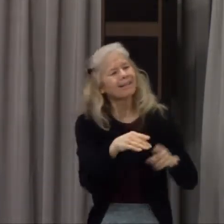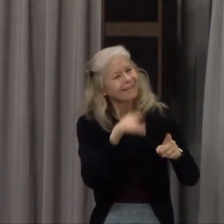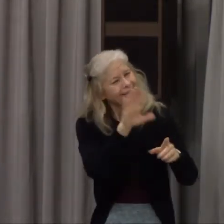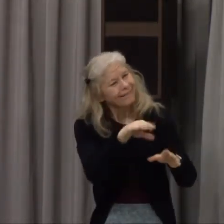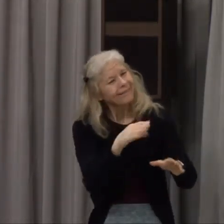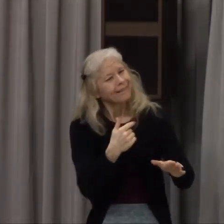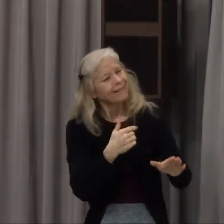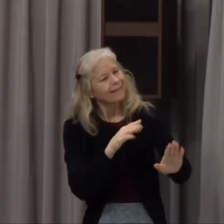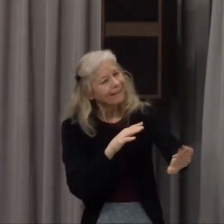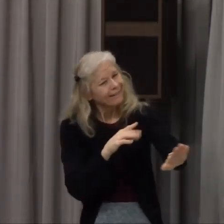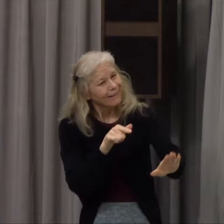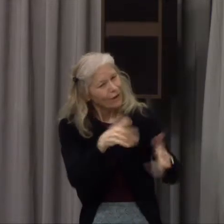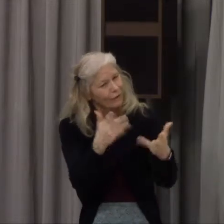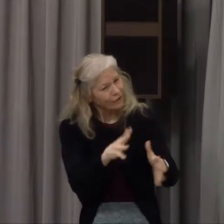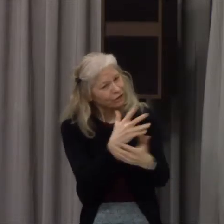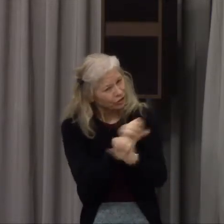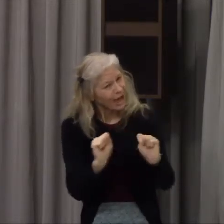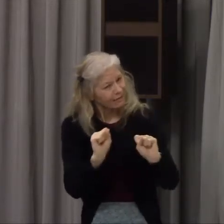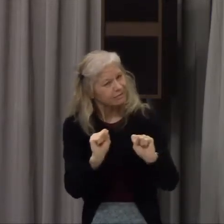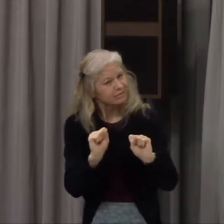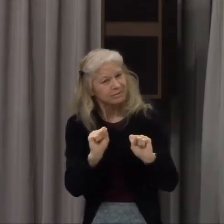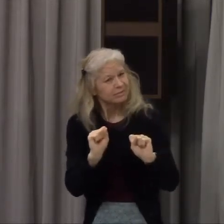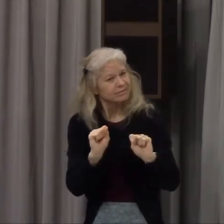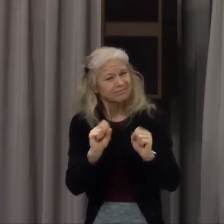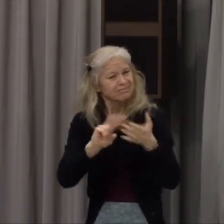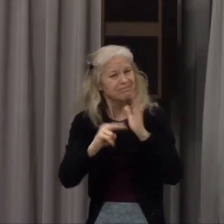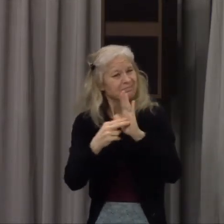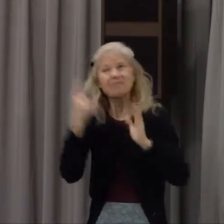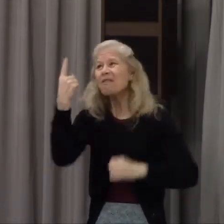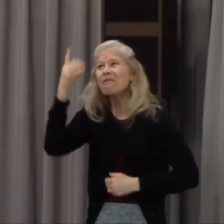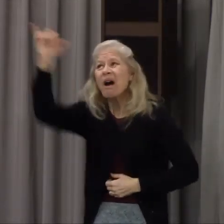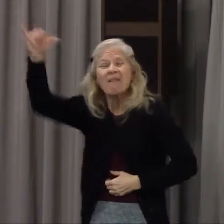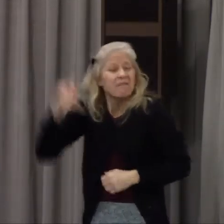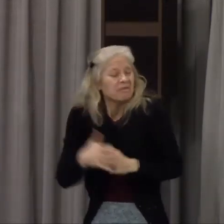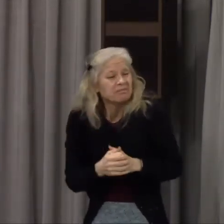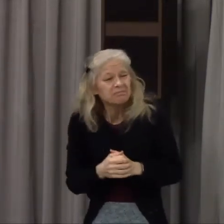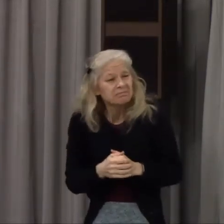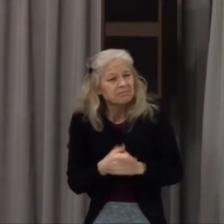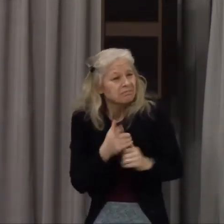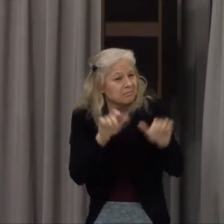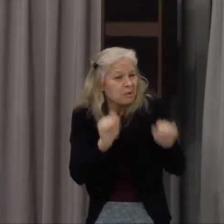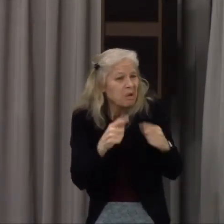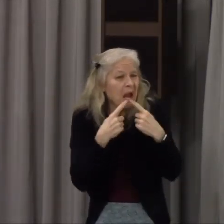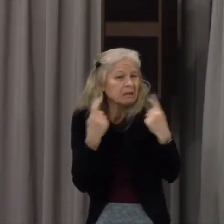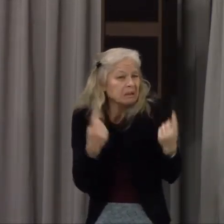flesh. There's no good in your flesh. And some of this, there's some truth in some of this I'm saying.